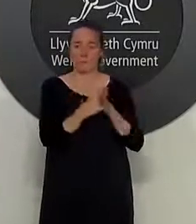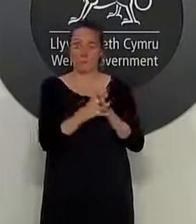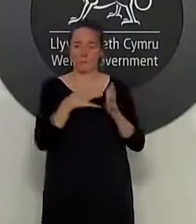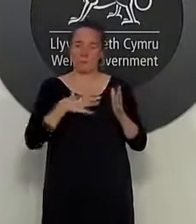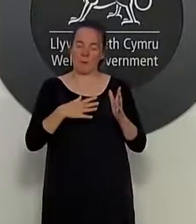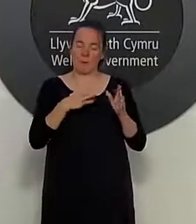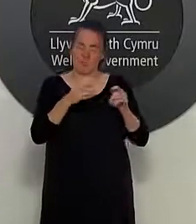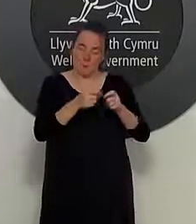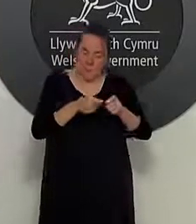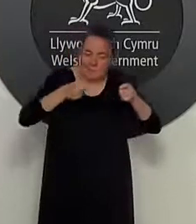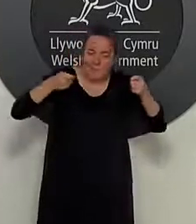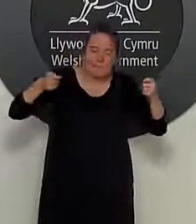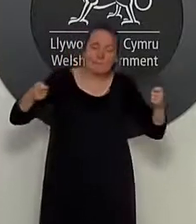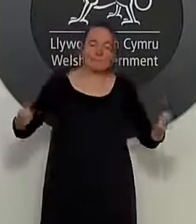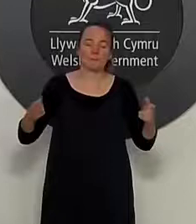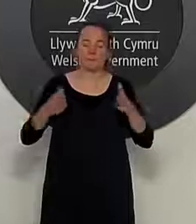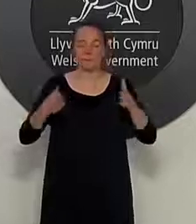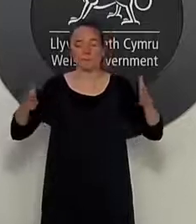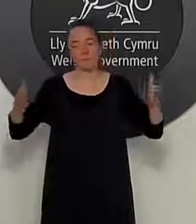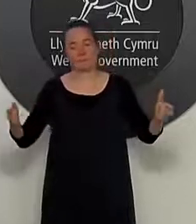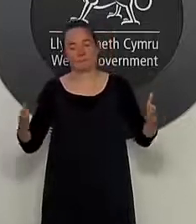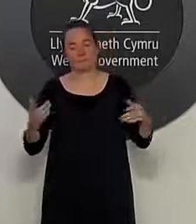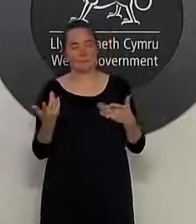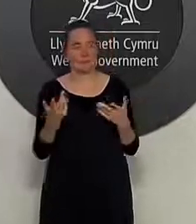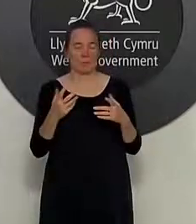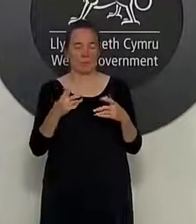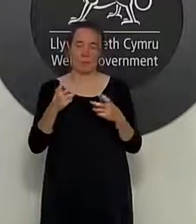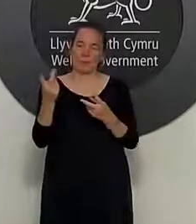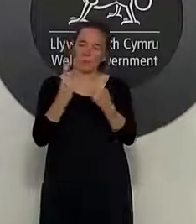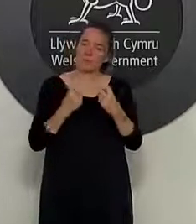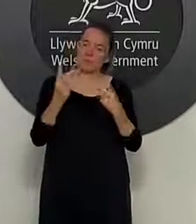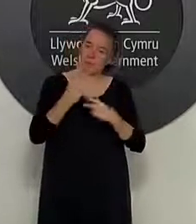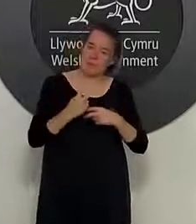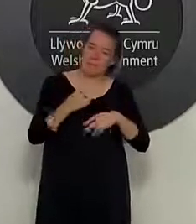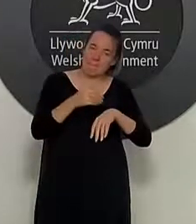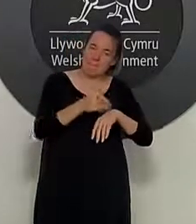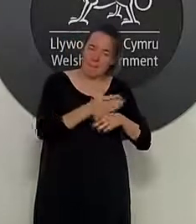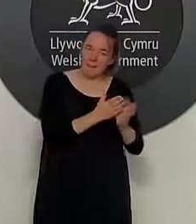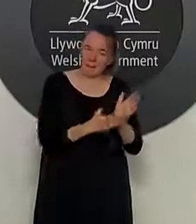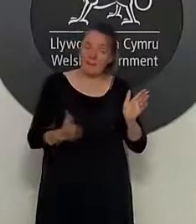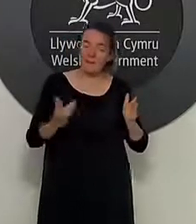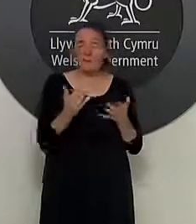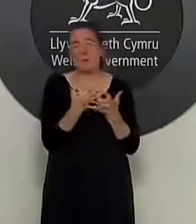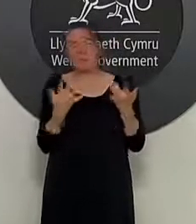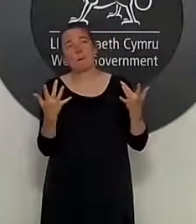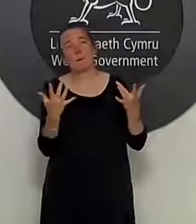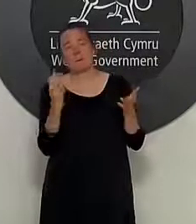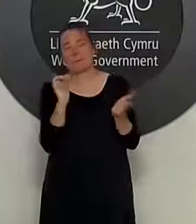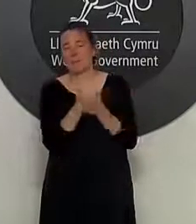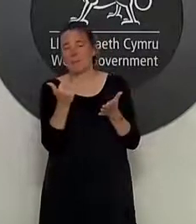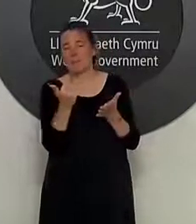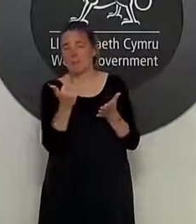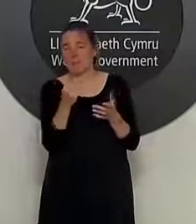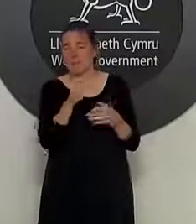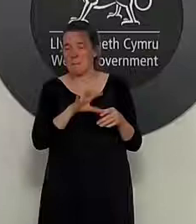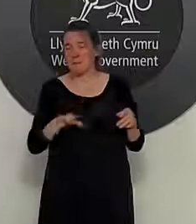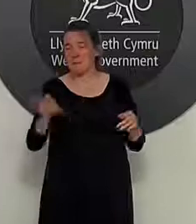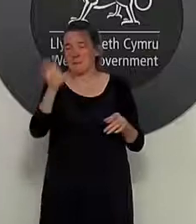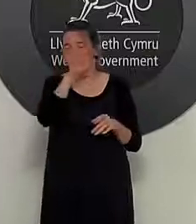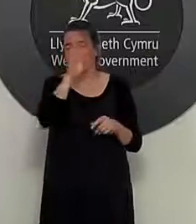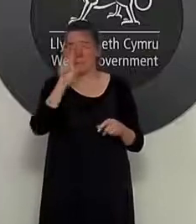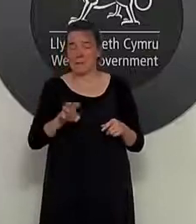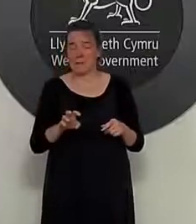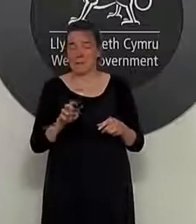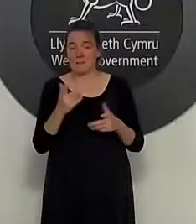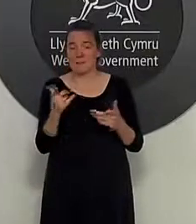spread the impact of tourism as well. There are so many fantastic places in Wales who don't have the level